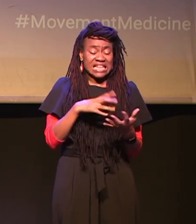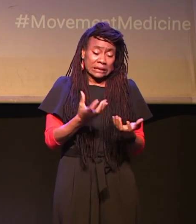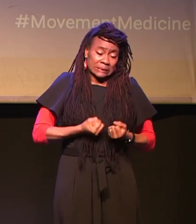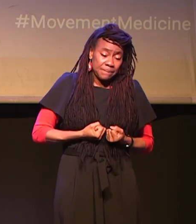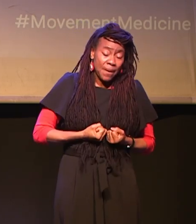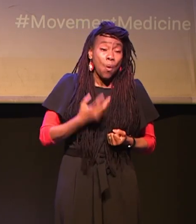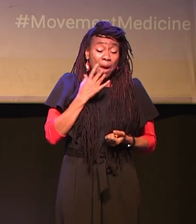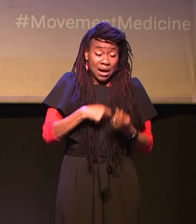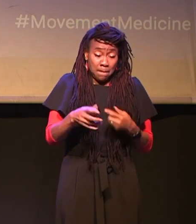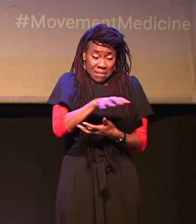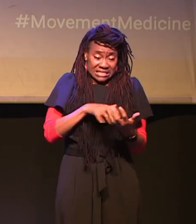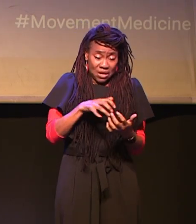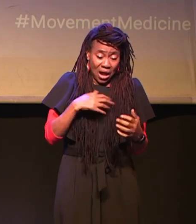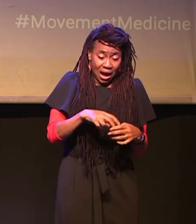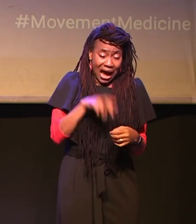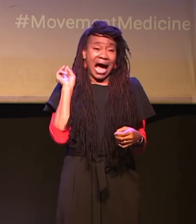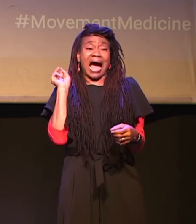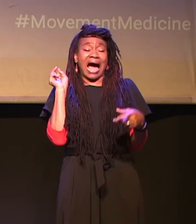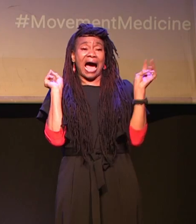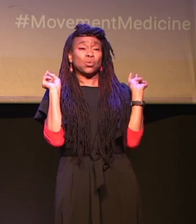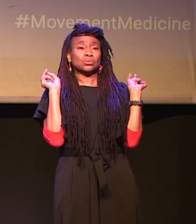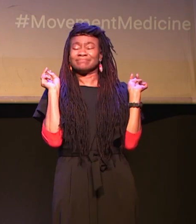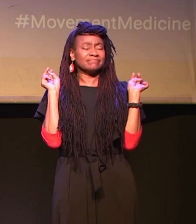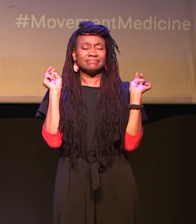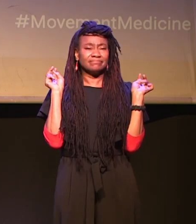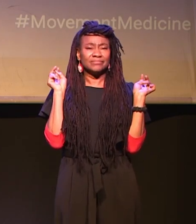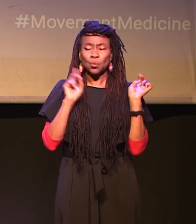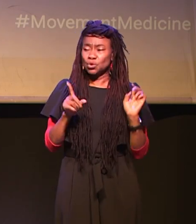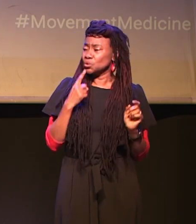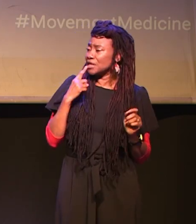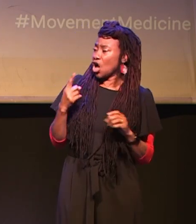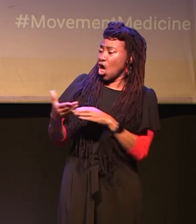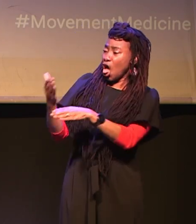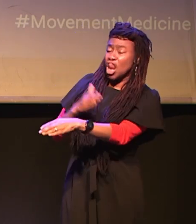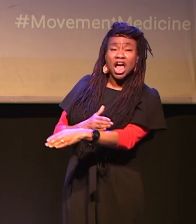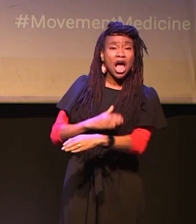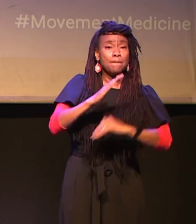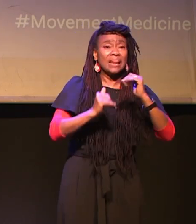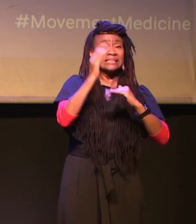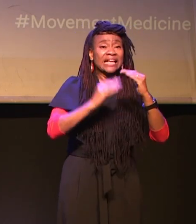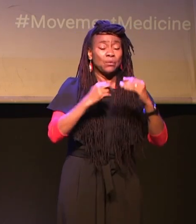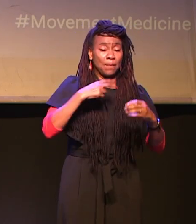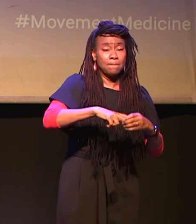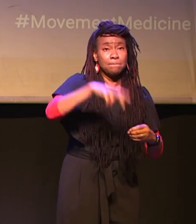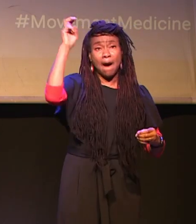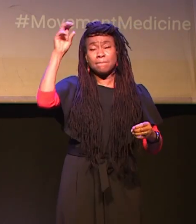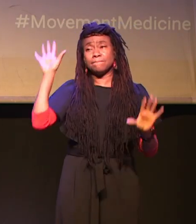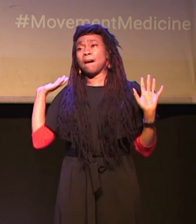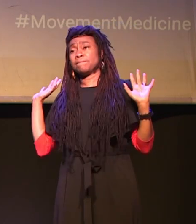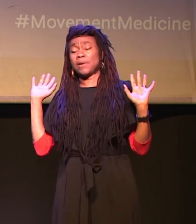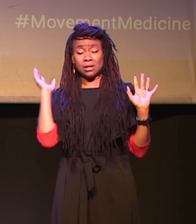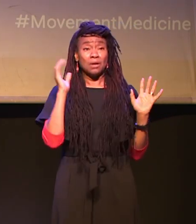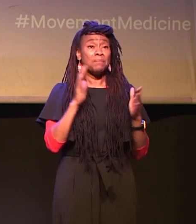messy, we're like, we're out, we've left. What did you say earlier? Left the building, like when your soul leaves earth or